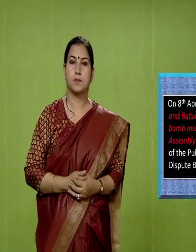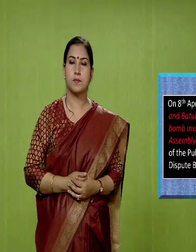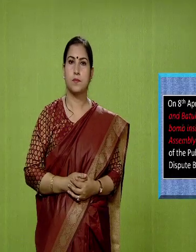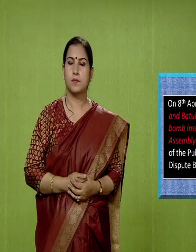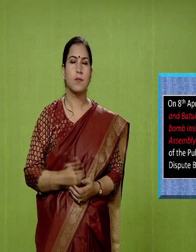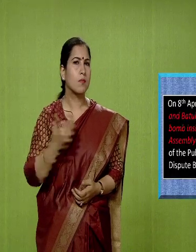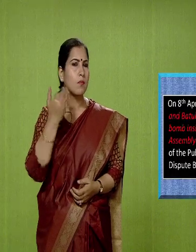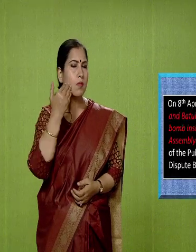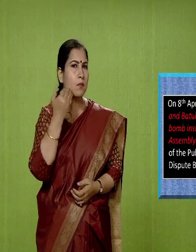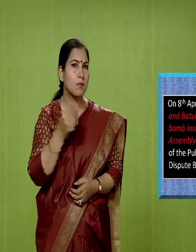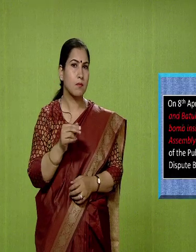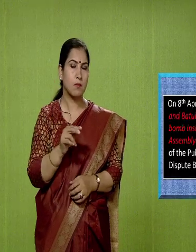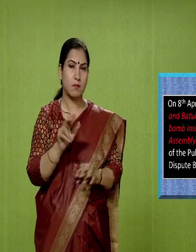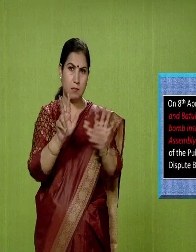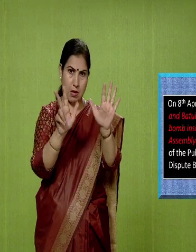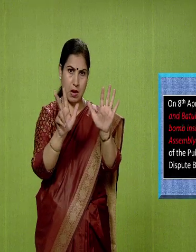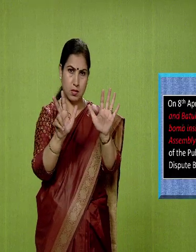On 8th April